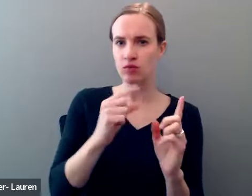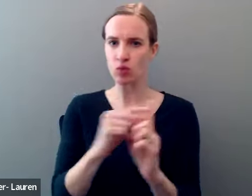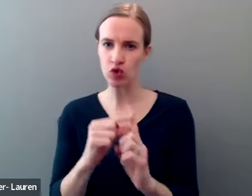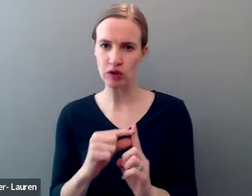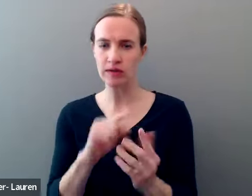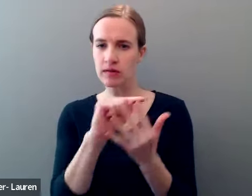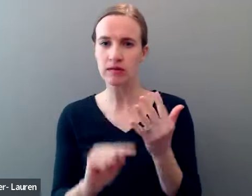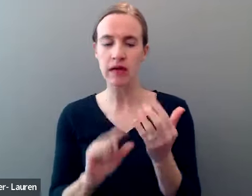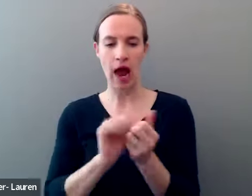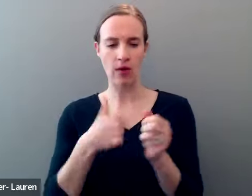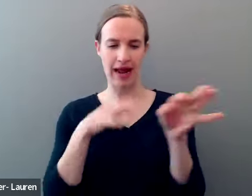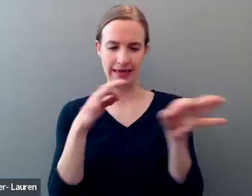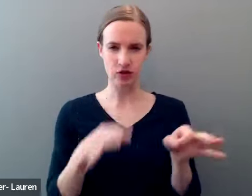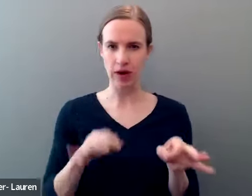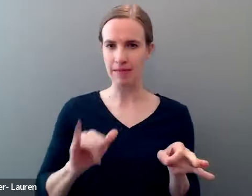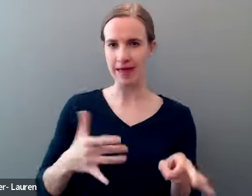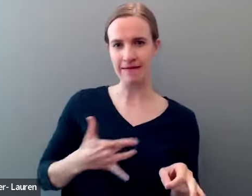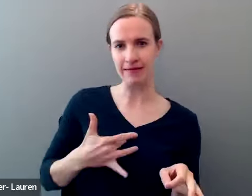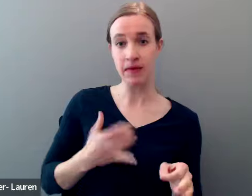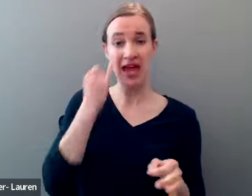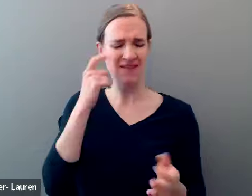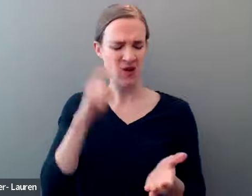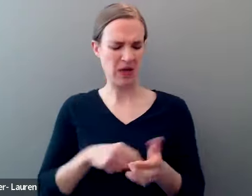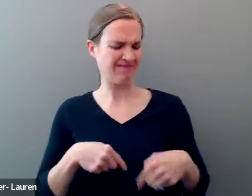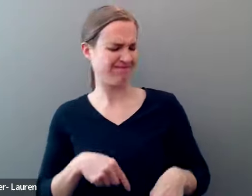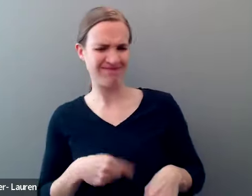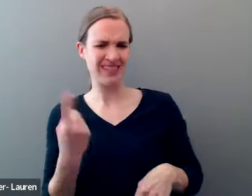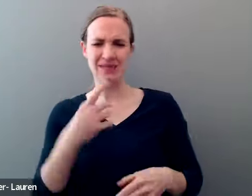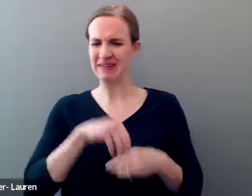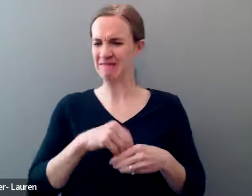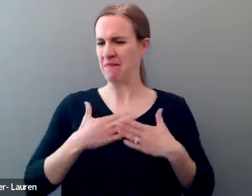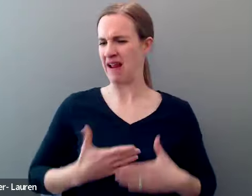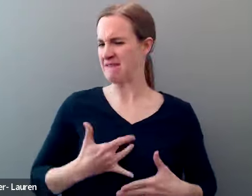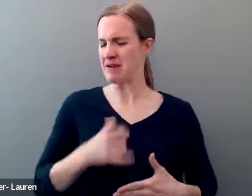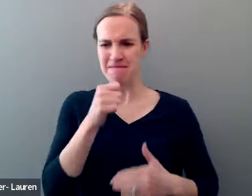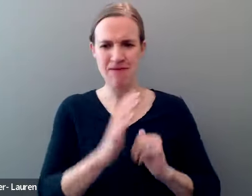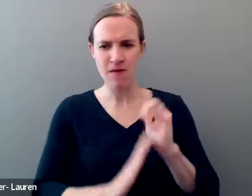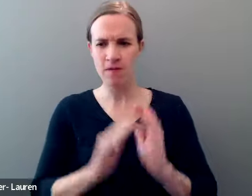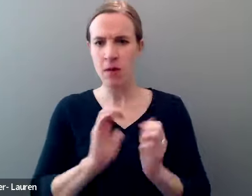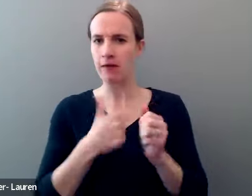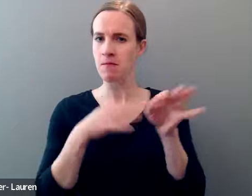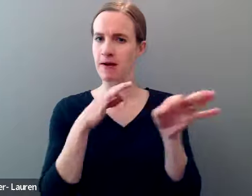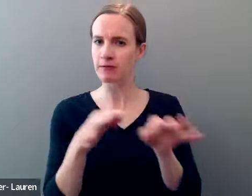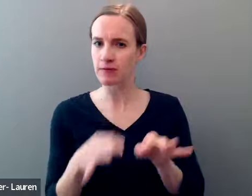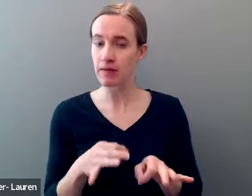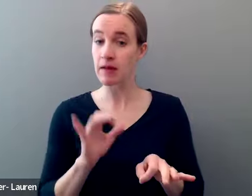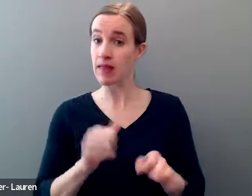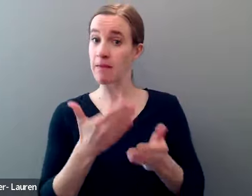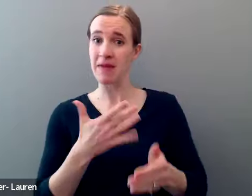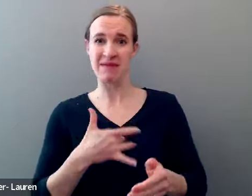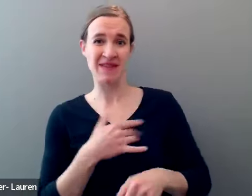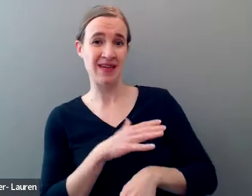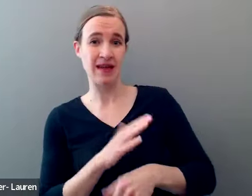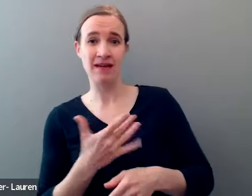your body, where is it? Does it have a vibration? Does it